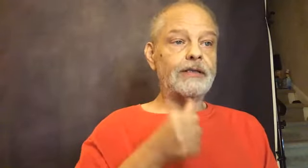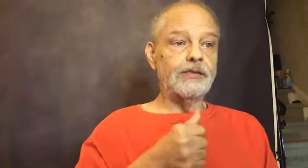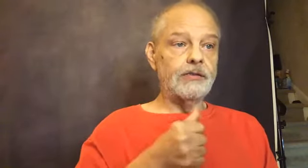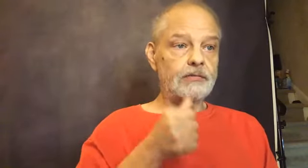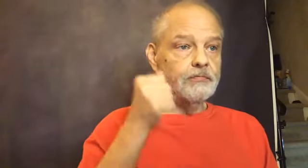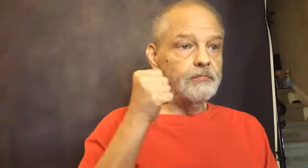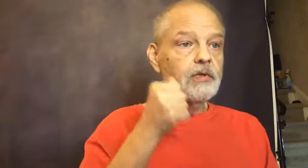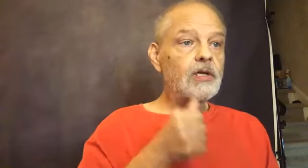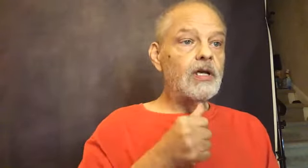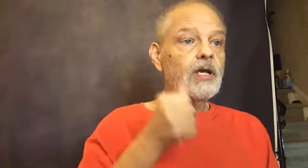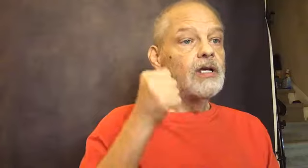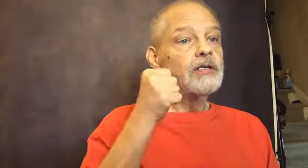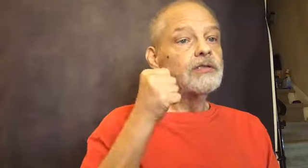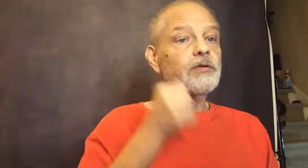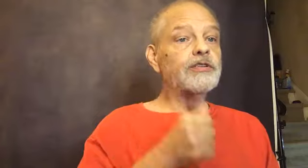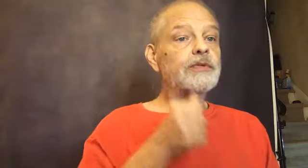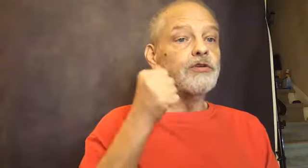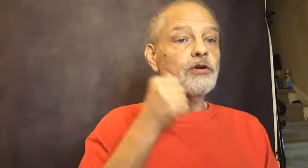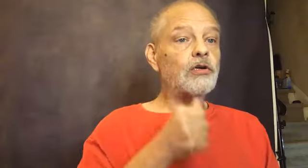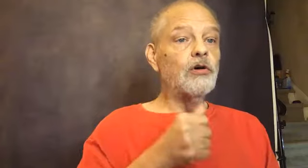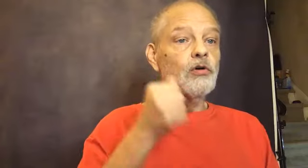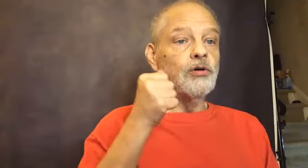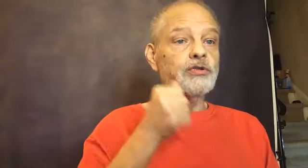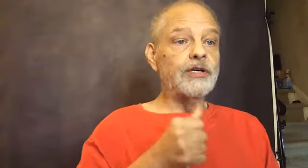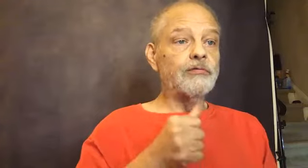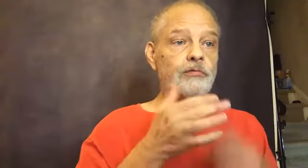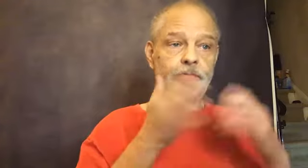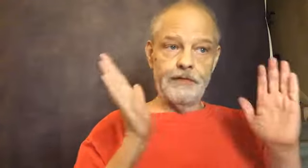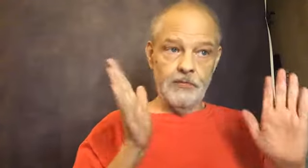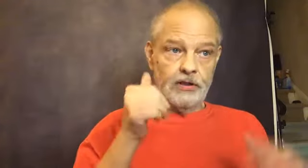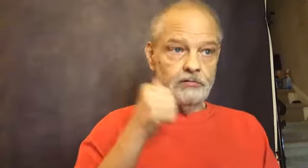strings. So this means girl or general female.